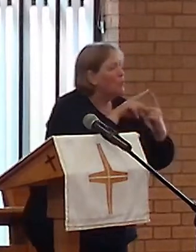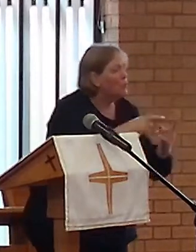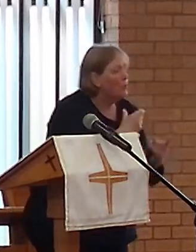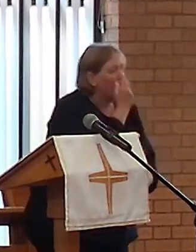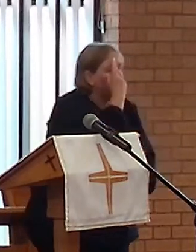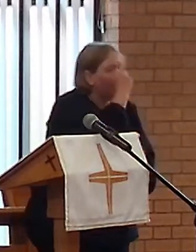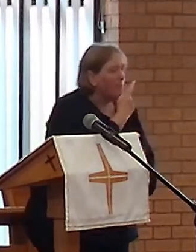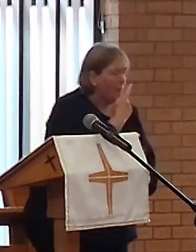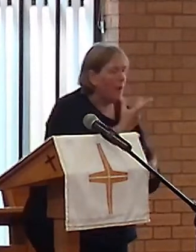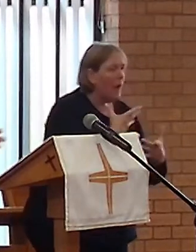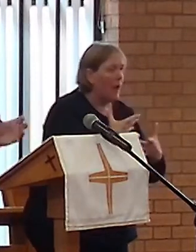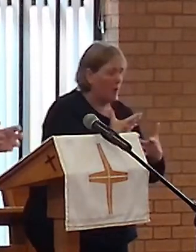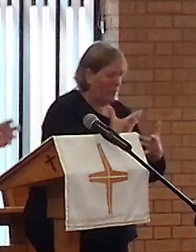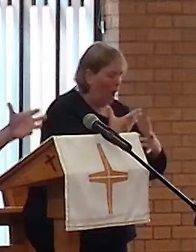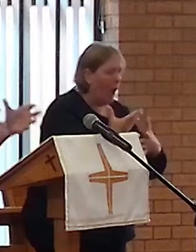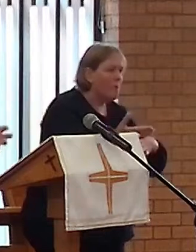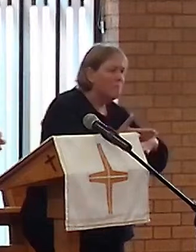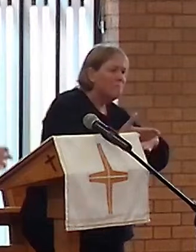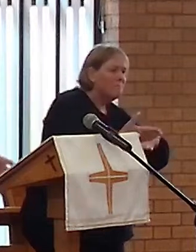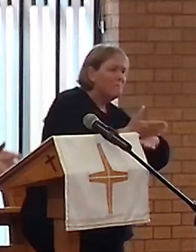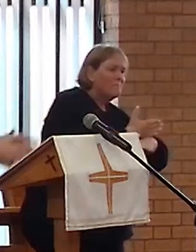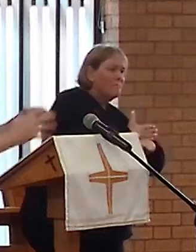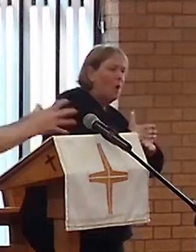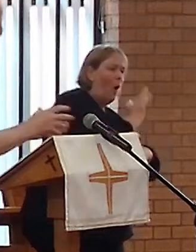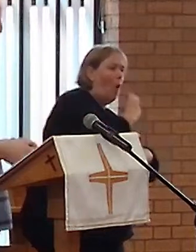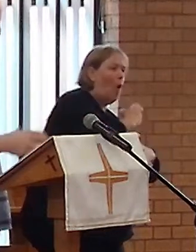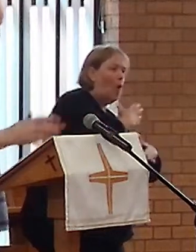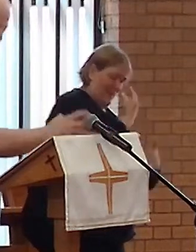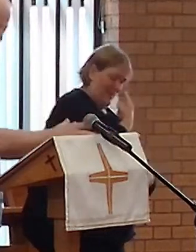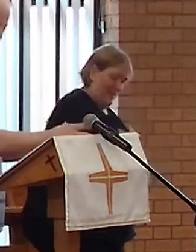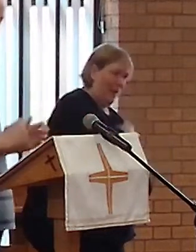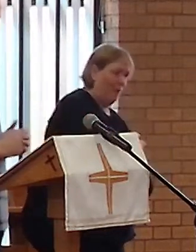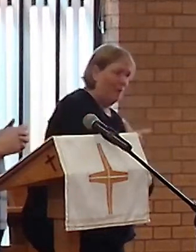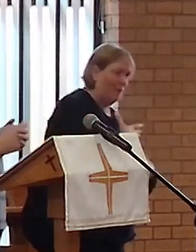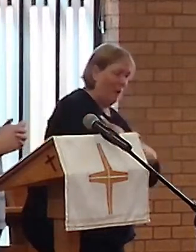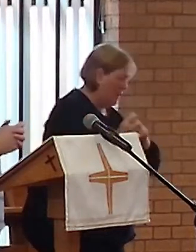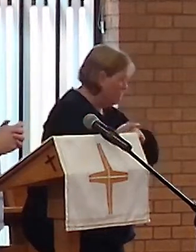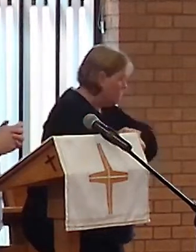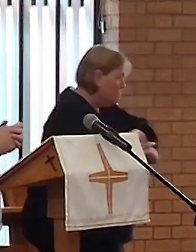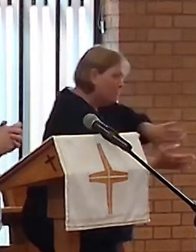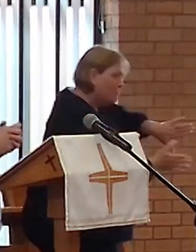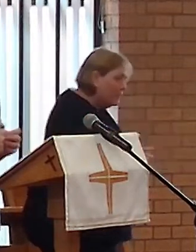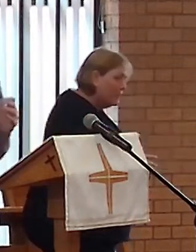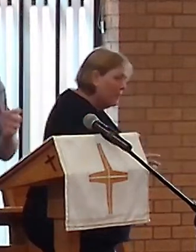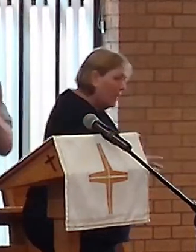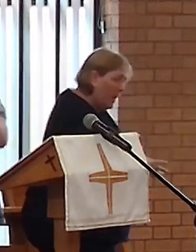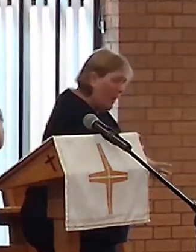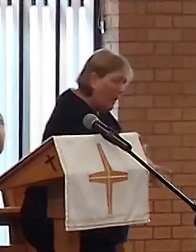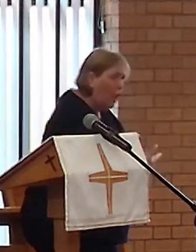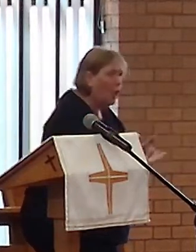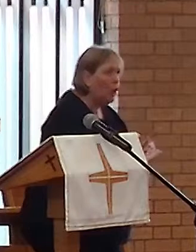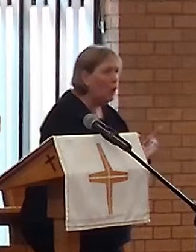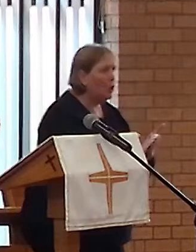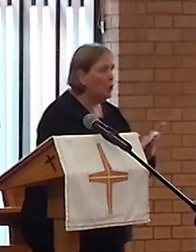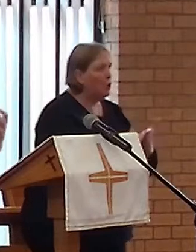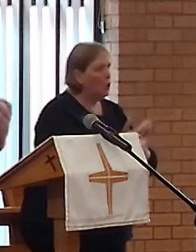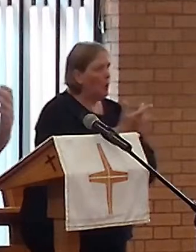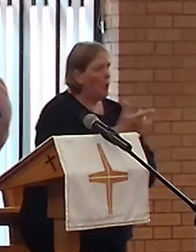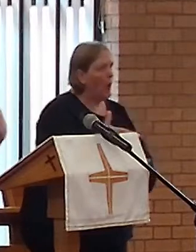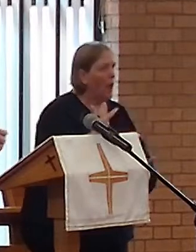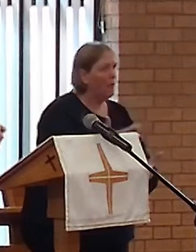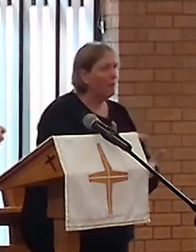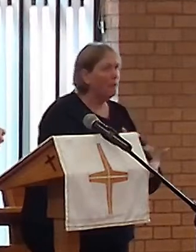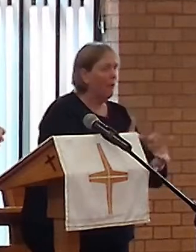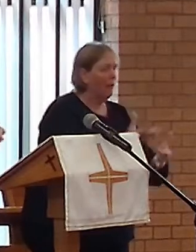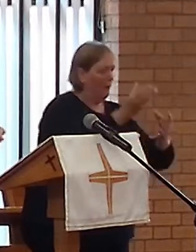new. Putting off the old self, the old ways, the old life, and taking up the new life that has been given